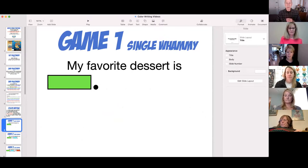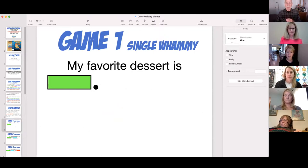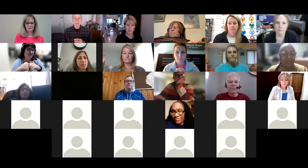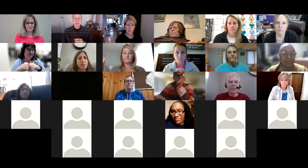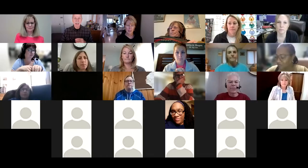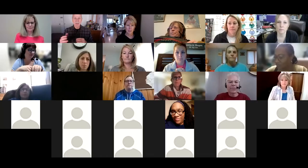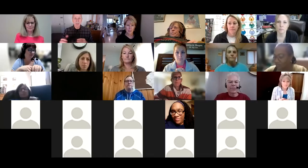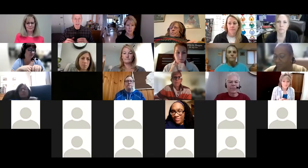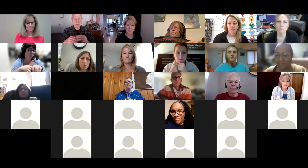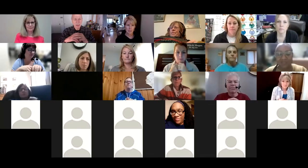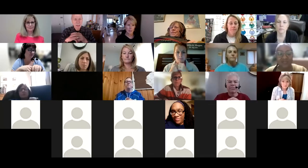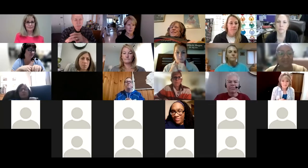here. Everybody huddle up.